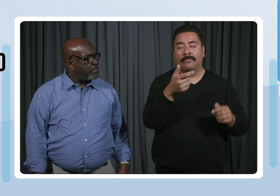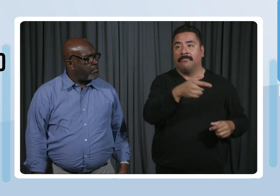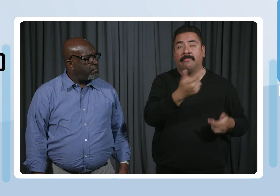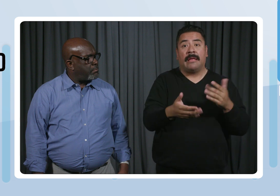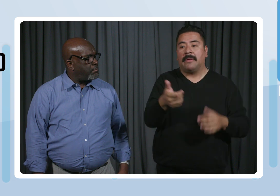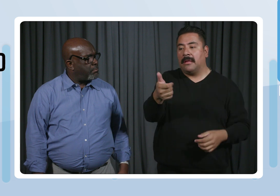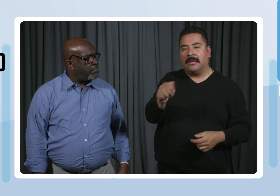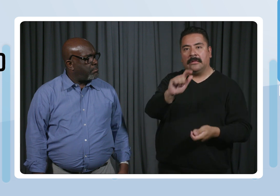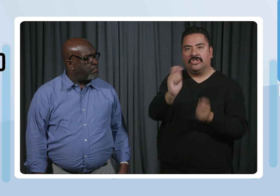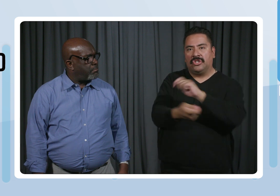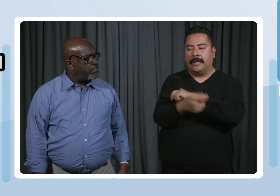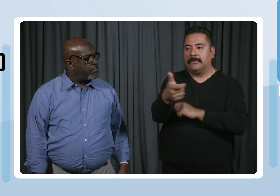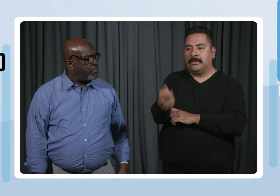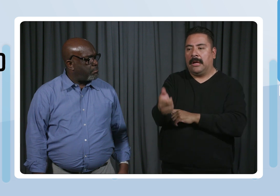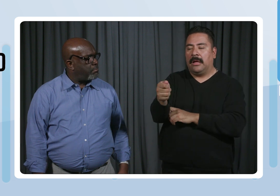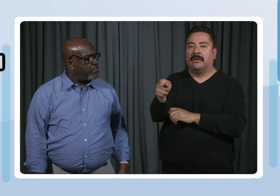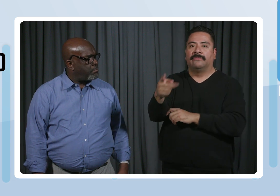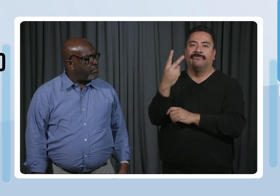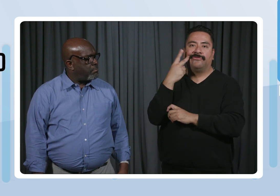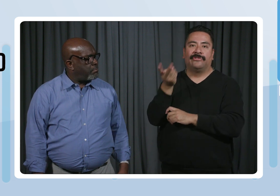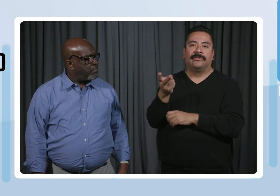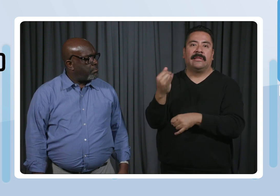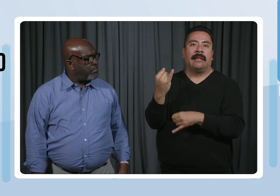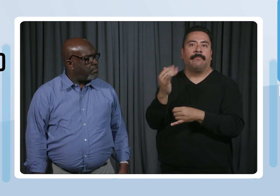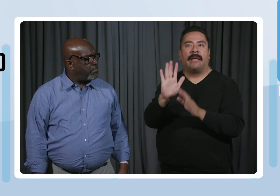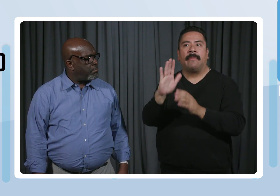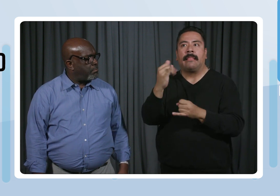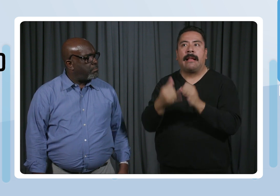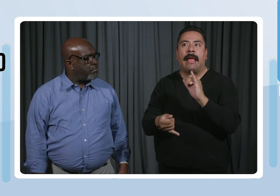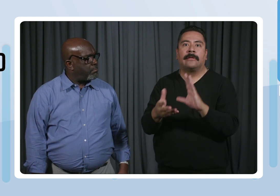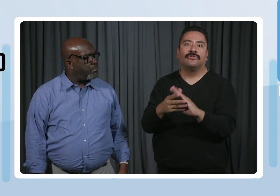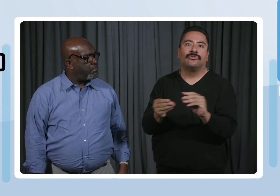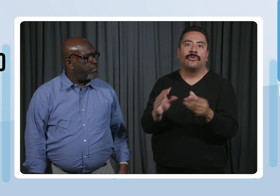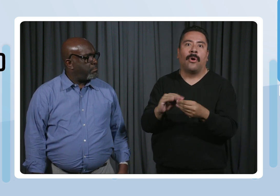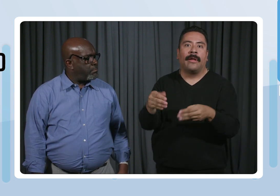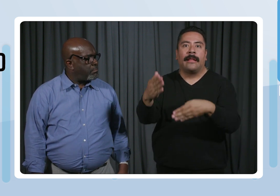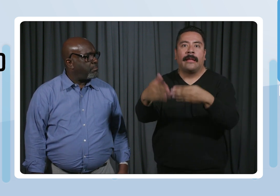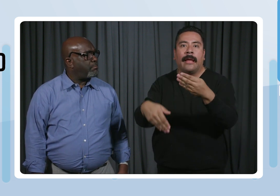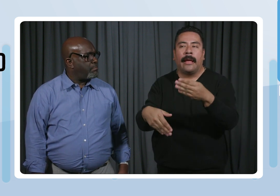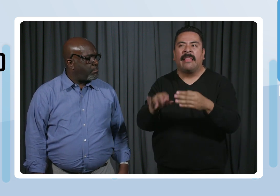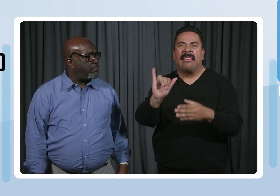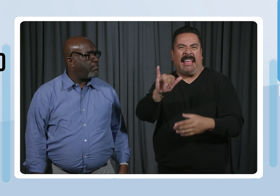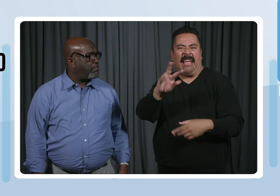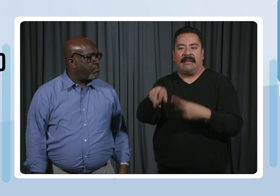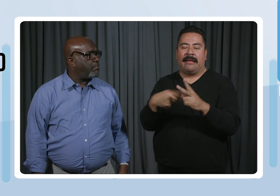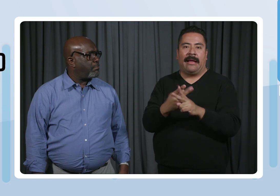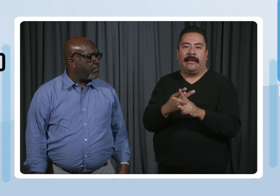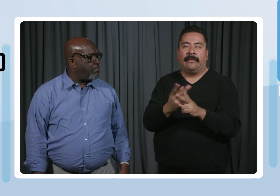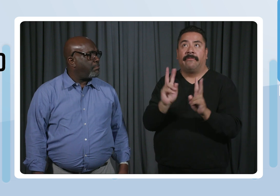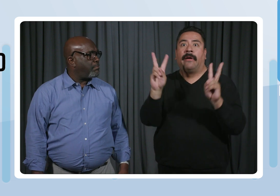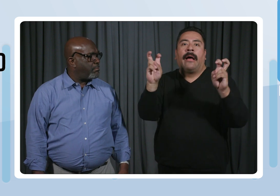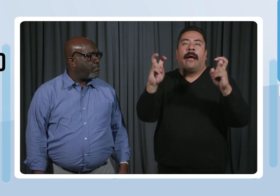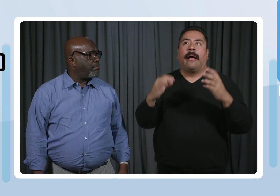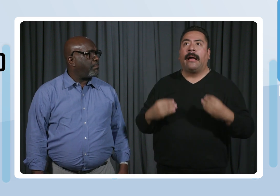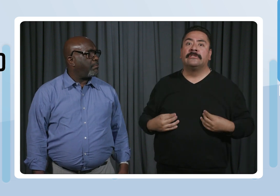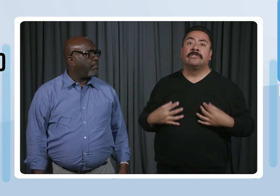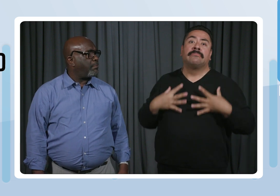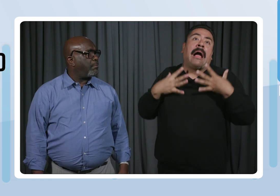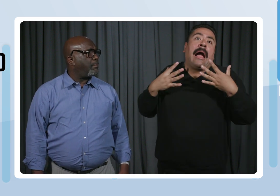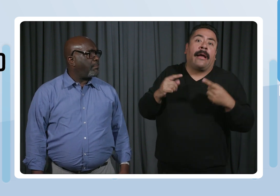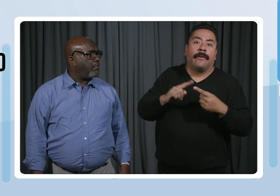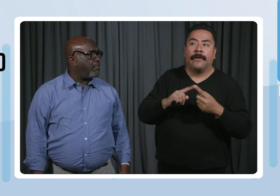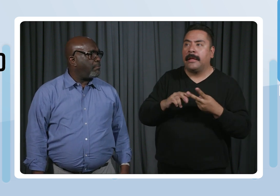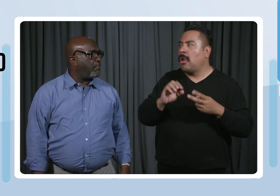news and see that the last story at the end is that kind of inspiring or tragic